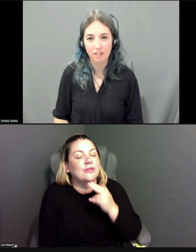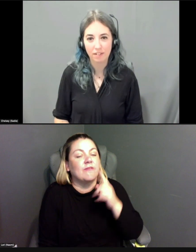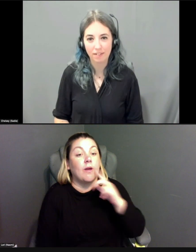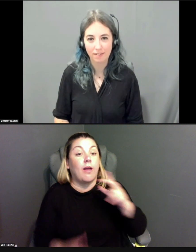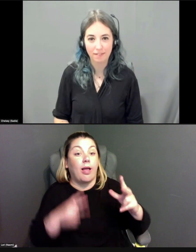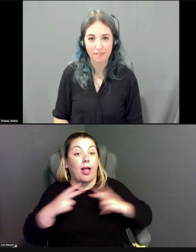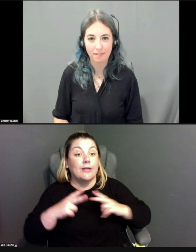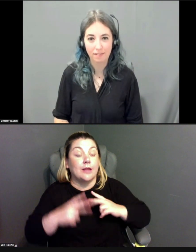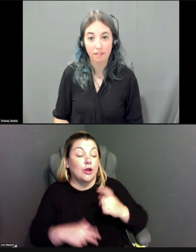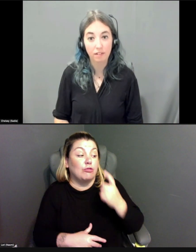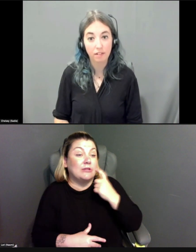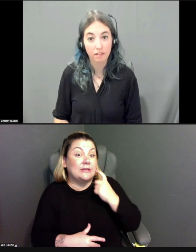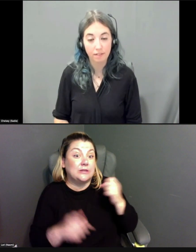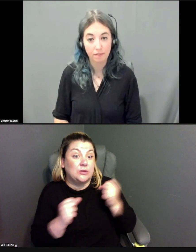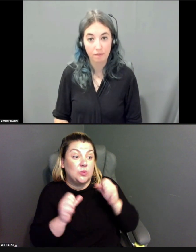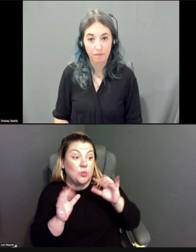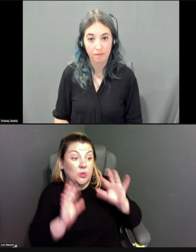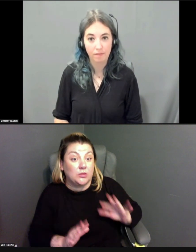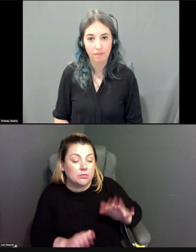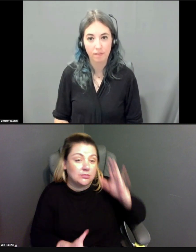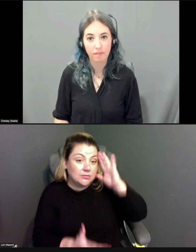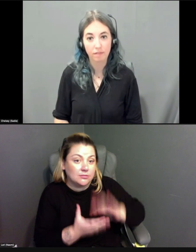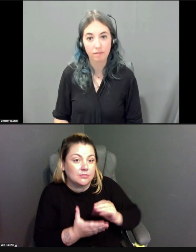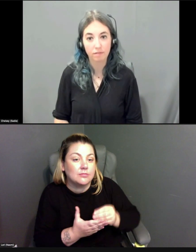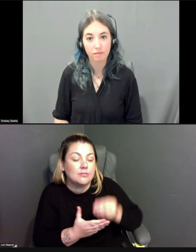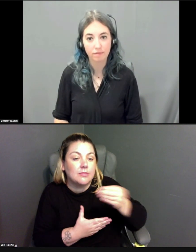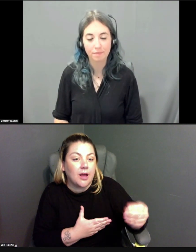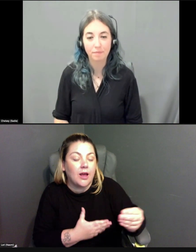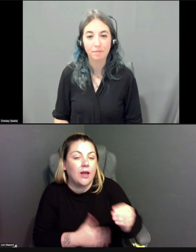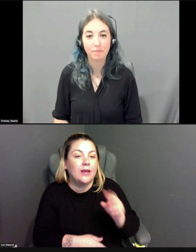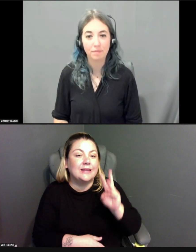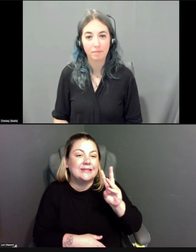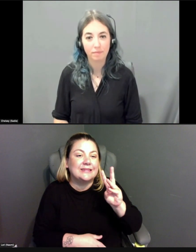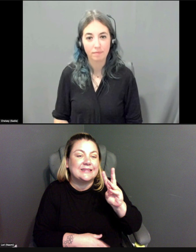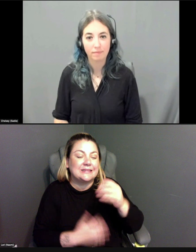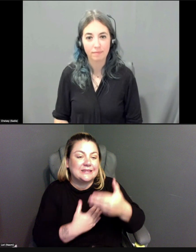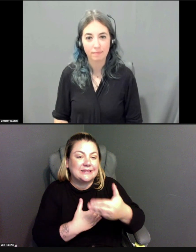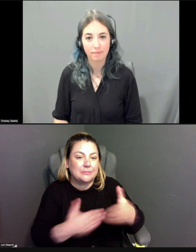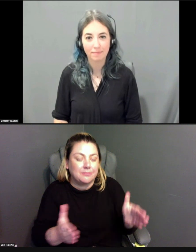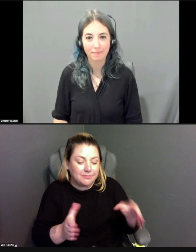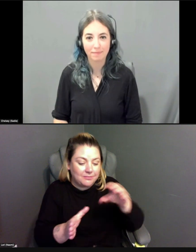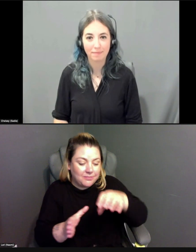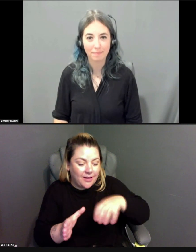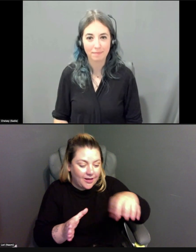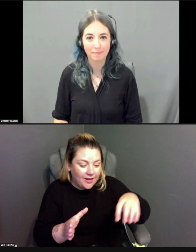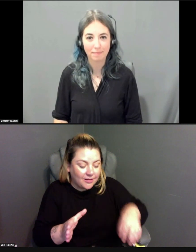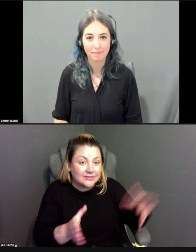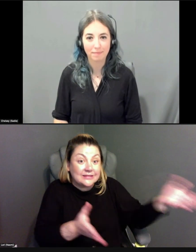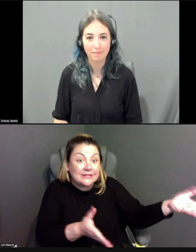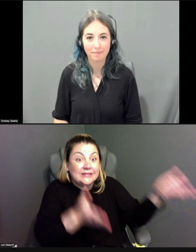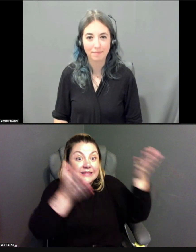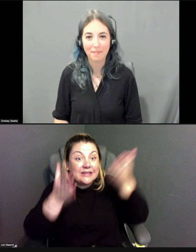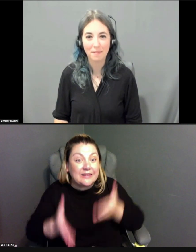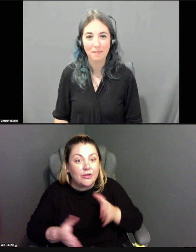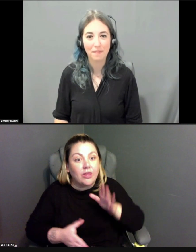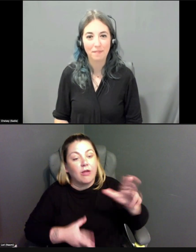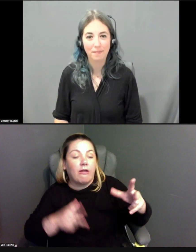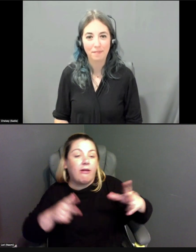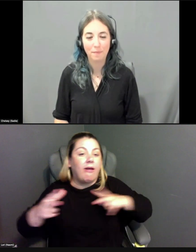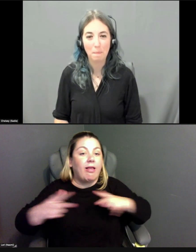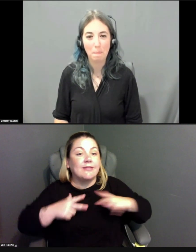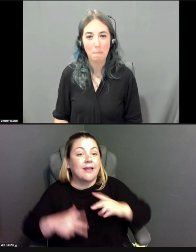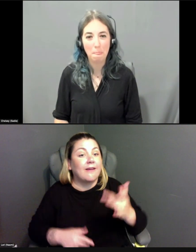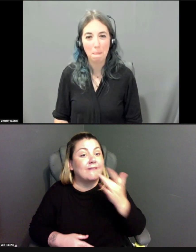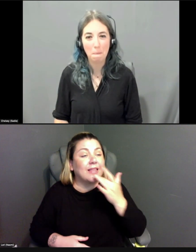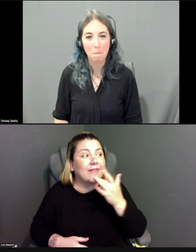past winter, my husband actually bought us a 6-pack that we had delivered to the house of all their holiday flavors. It